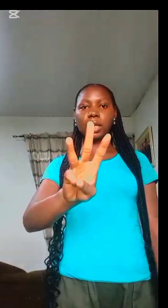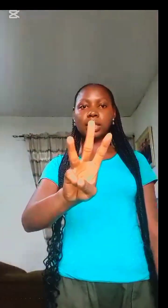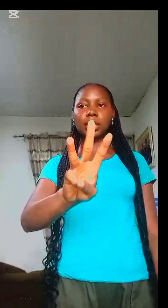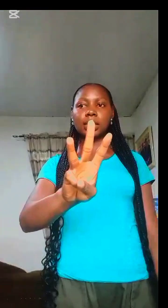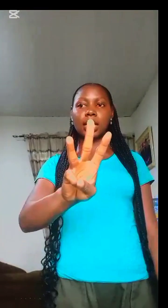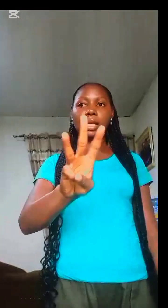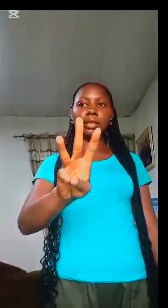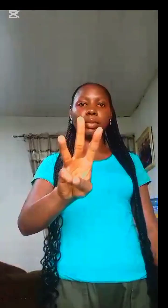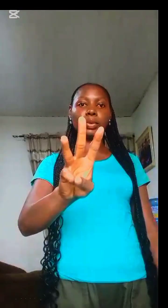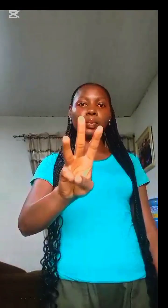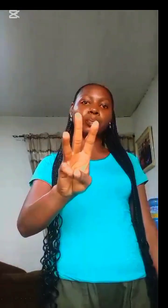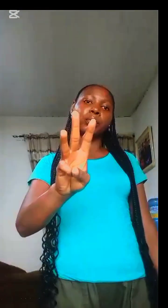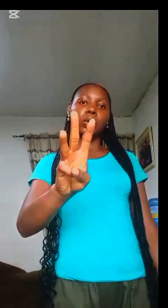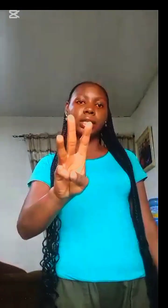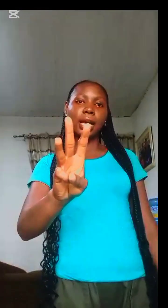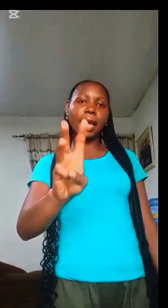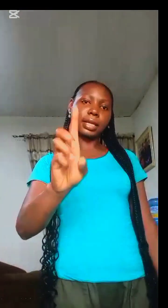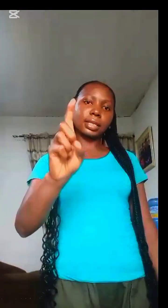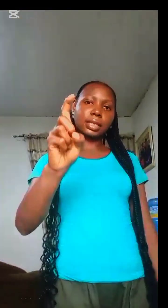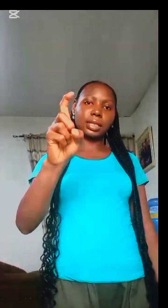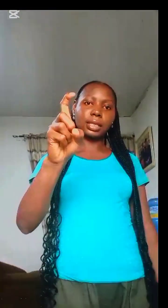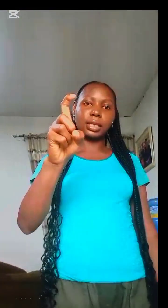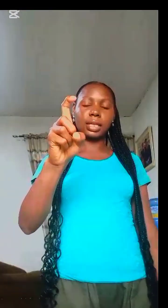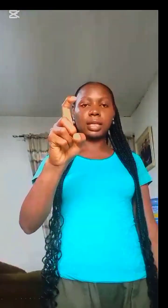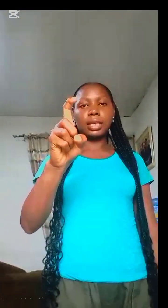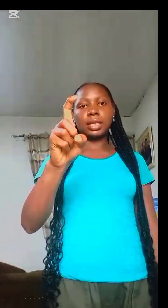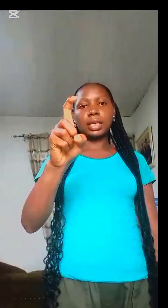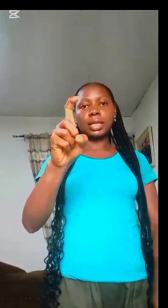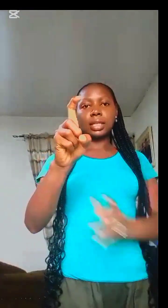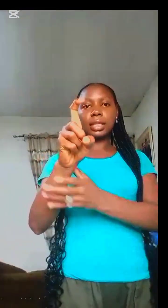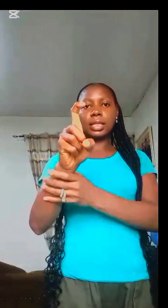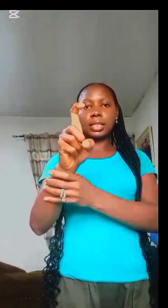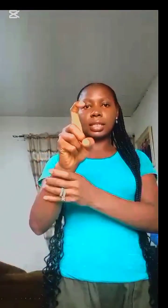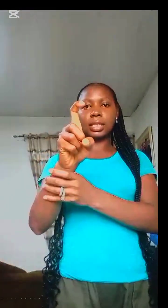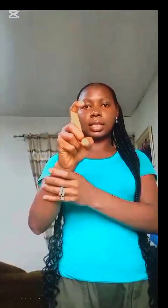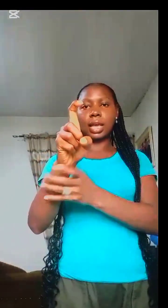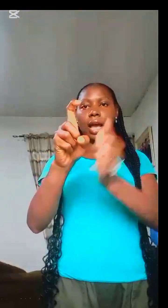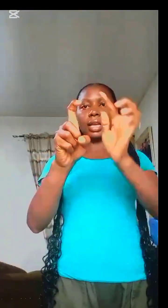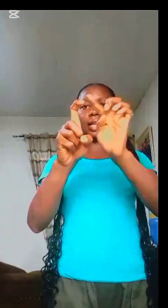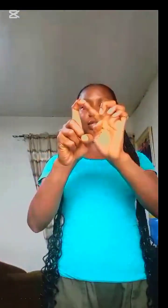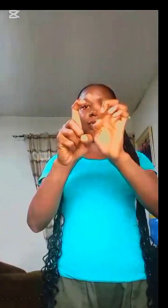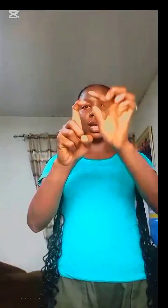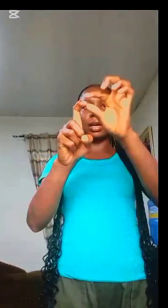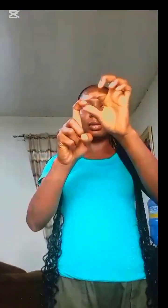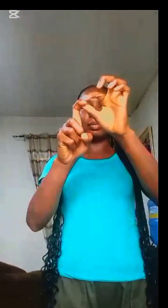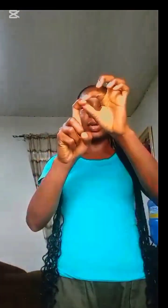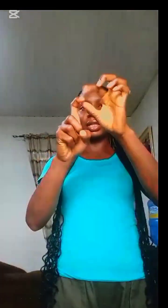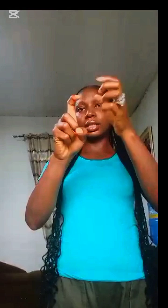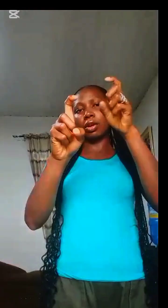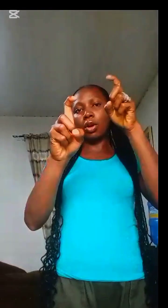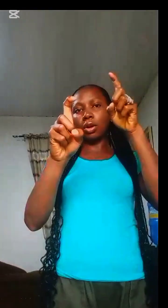represents letter W. Letter X, this index finger bends